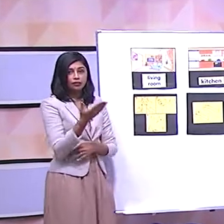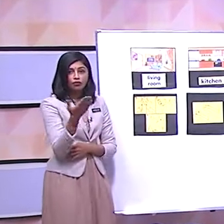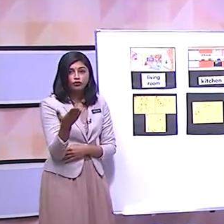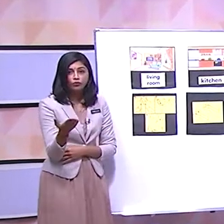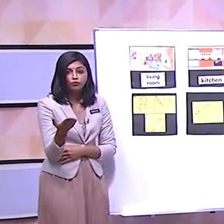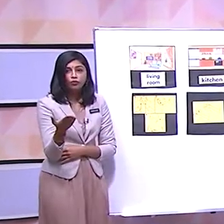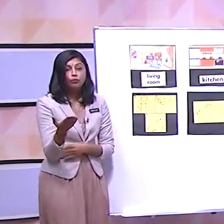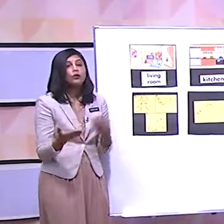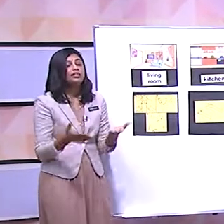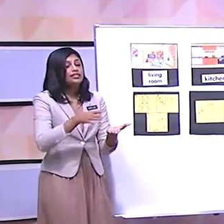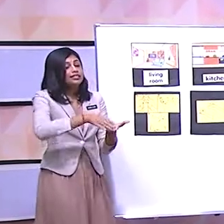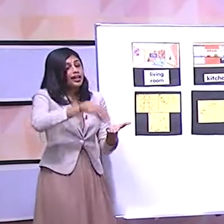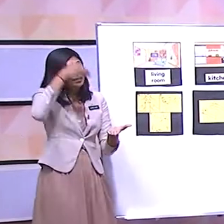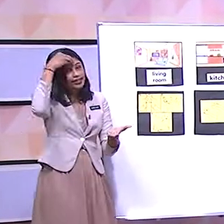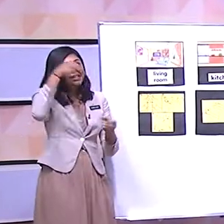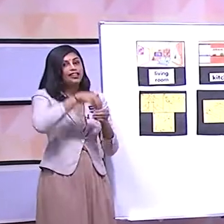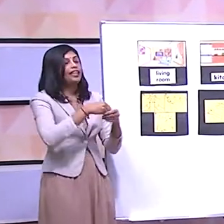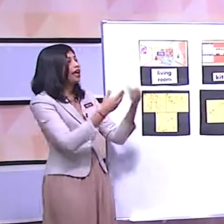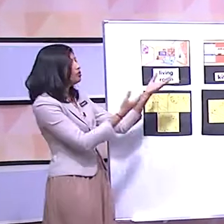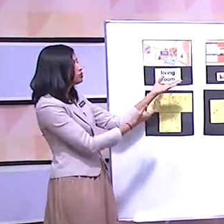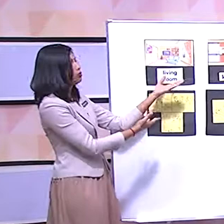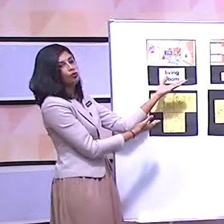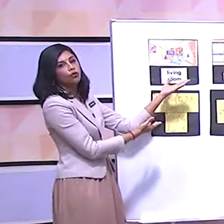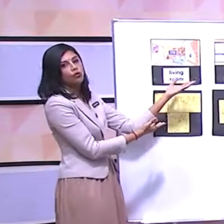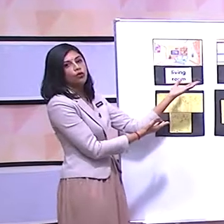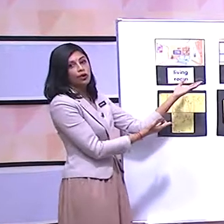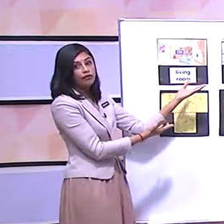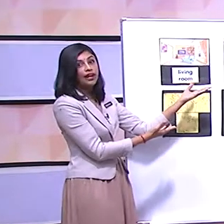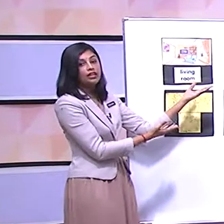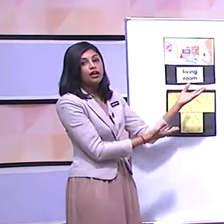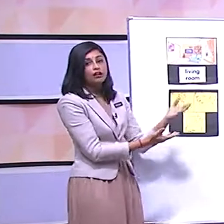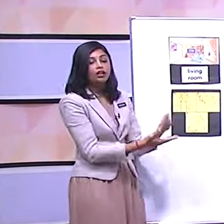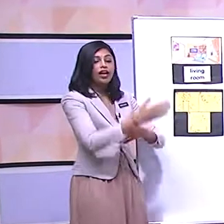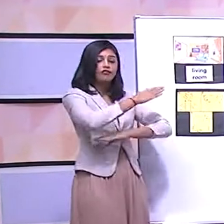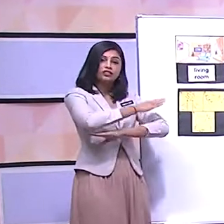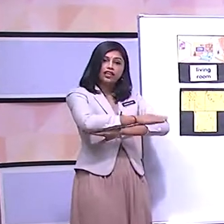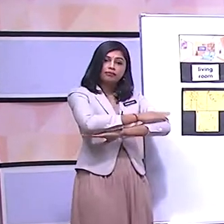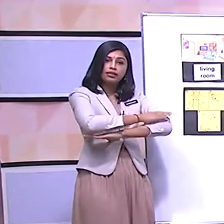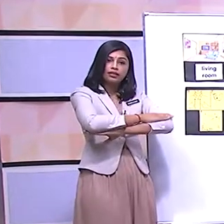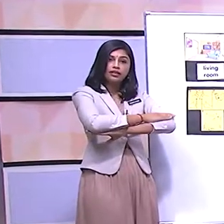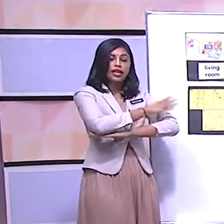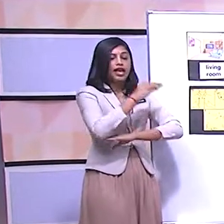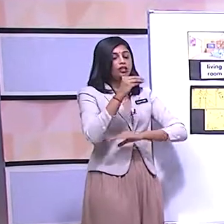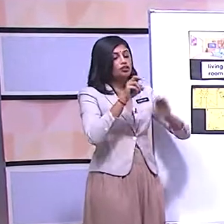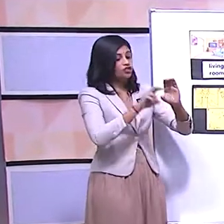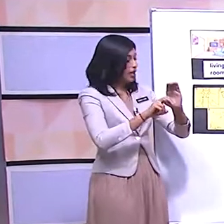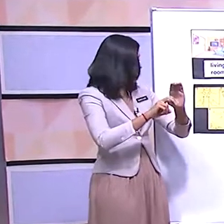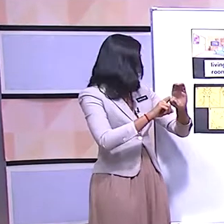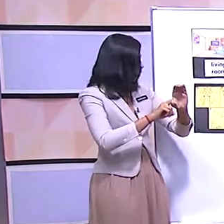of you will be studying in there also. Right? Okay, you have your table and your chair